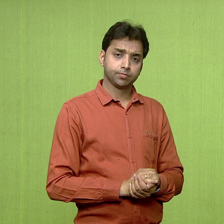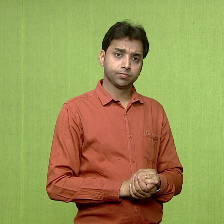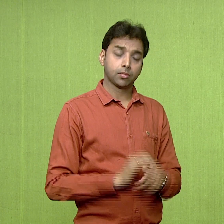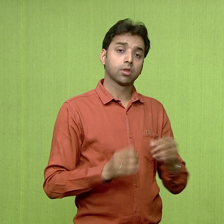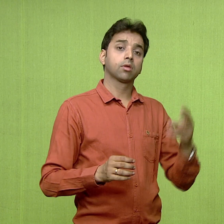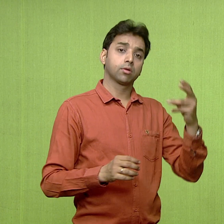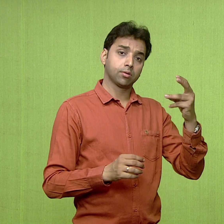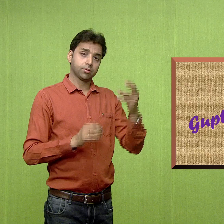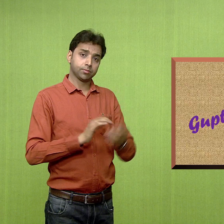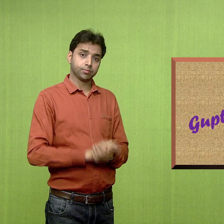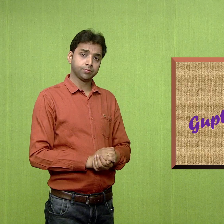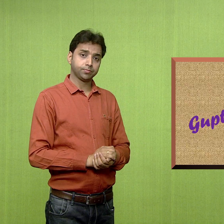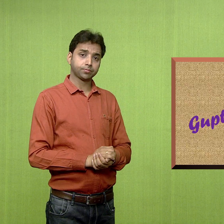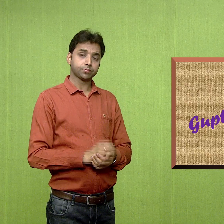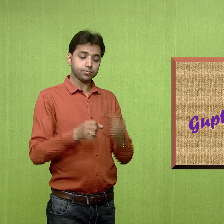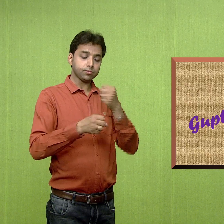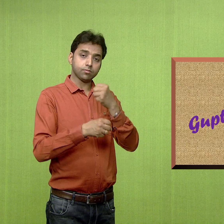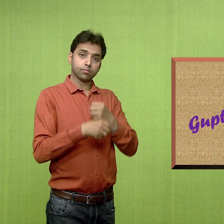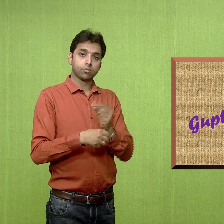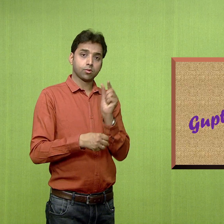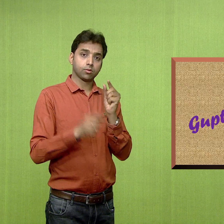Third, Gupta period.